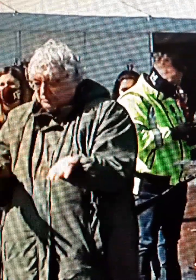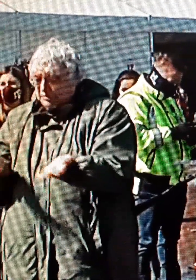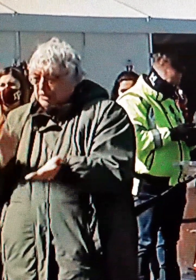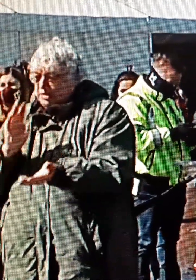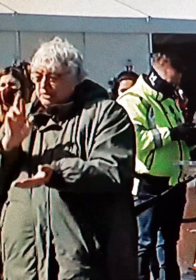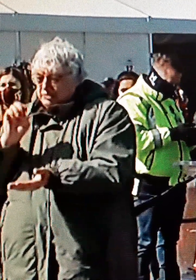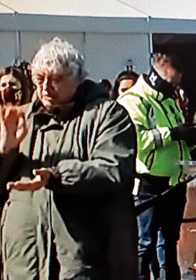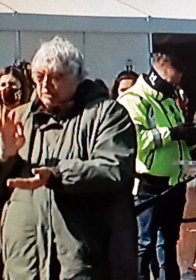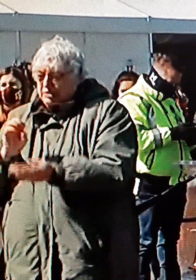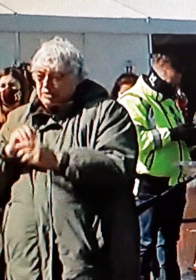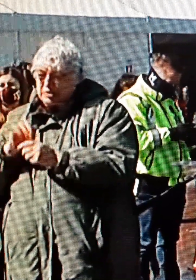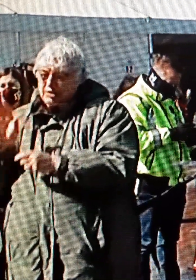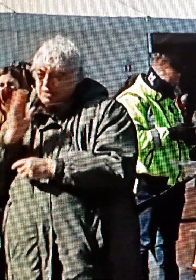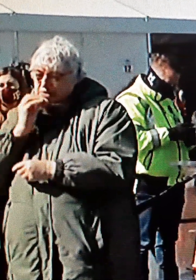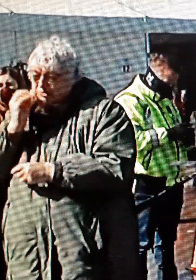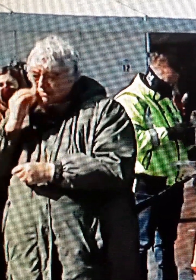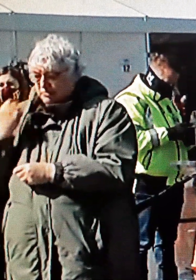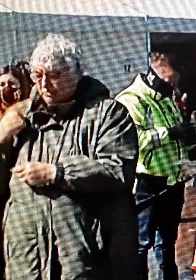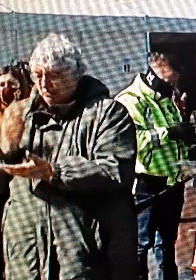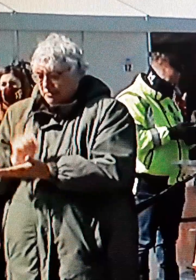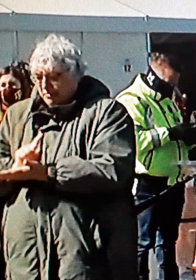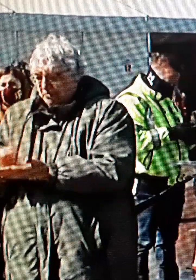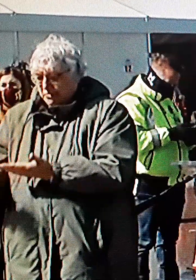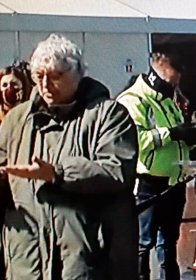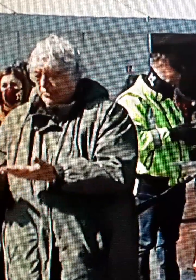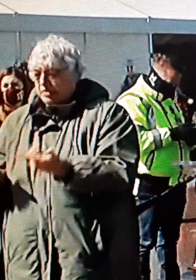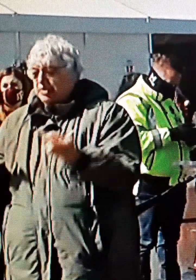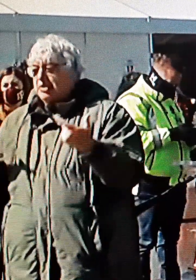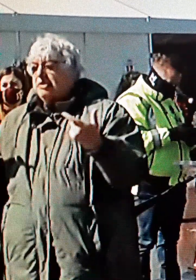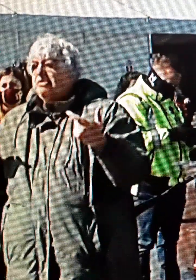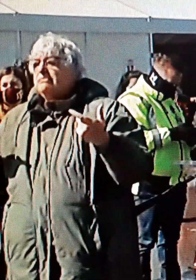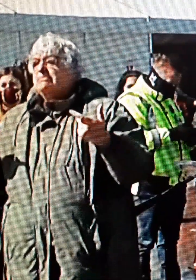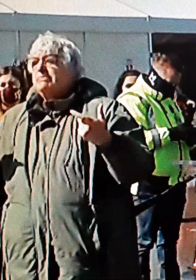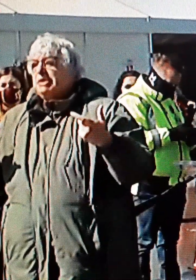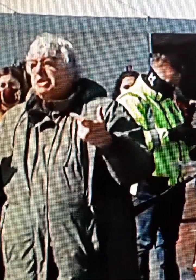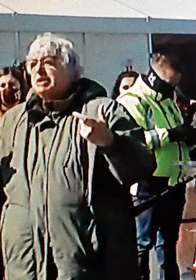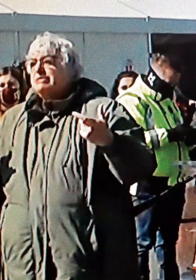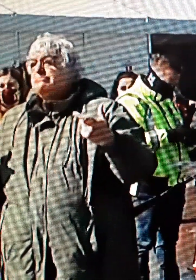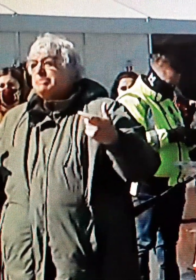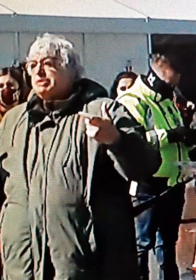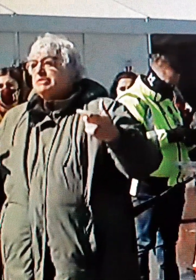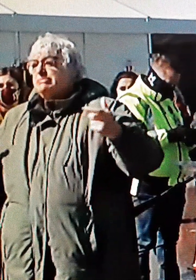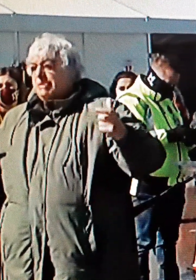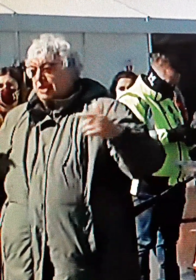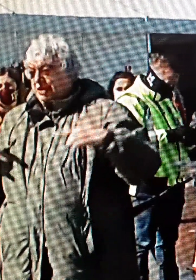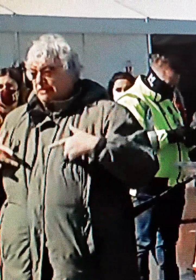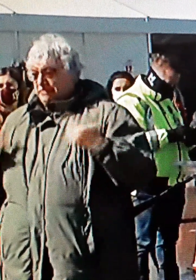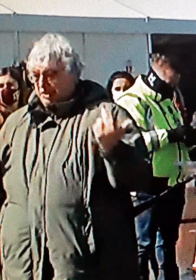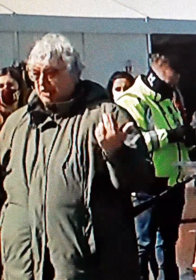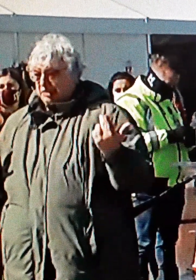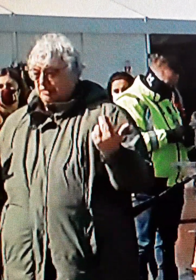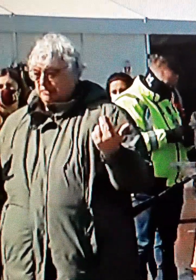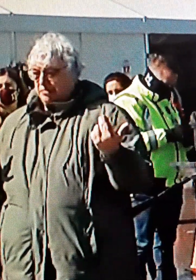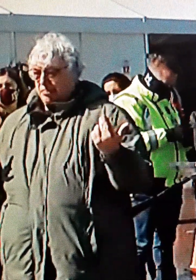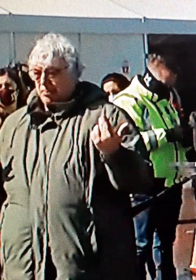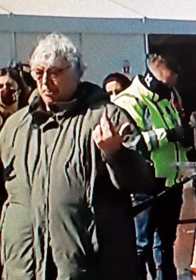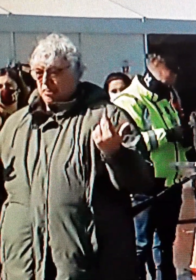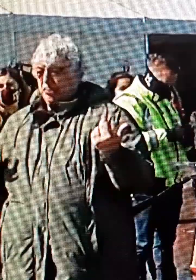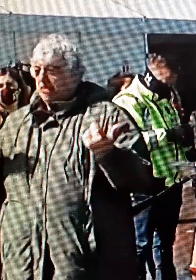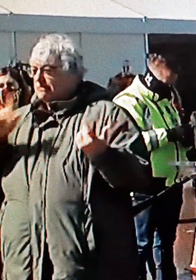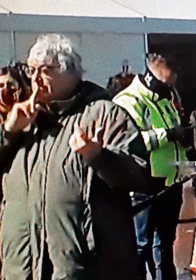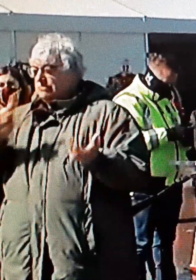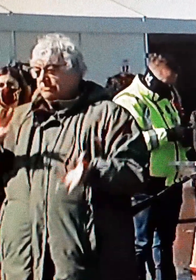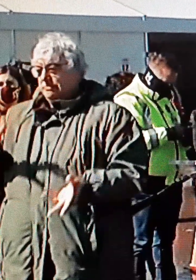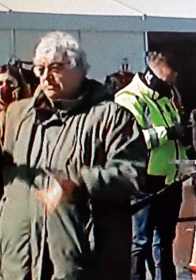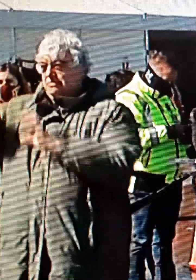refrigerator, this past week has been a major, major event and has really